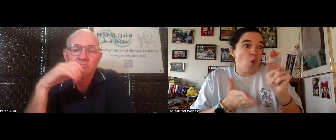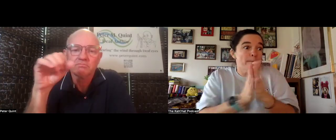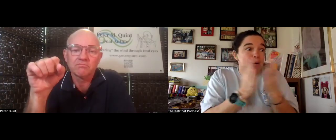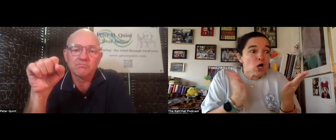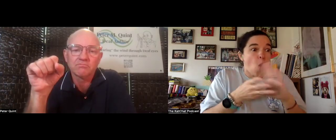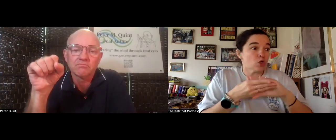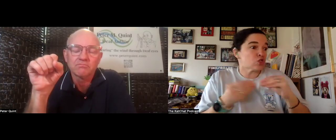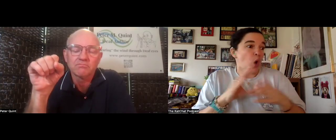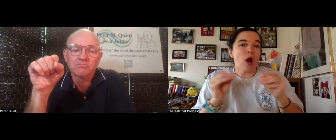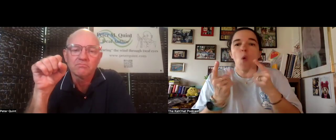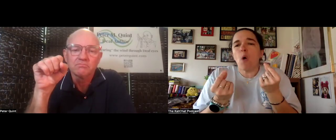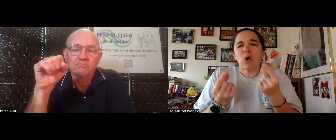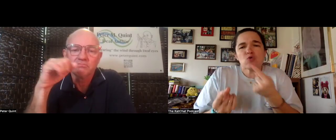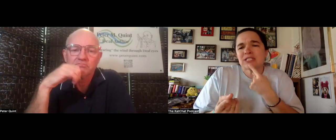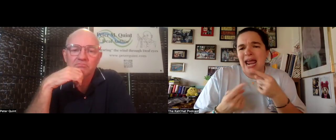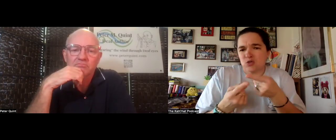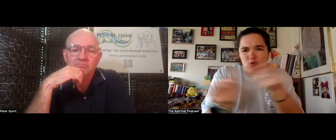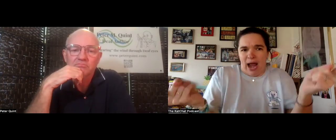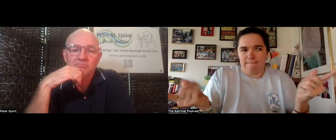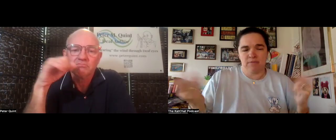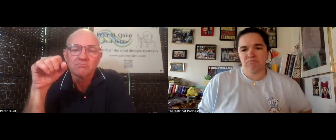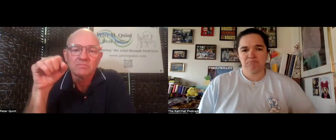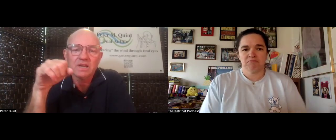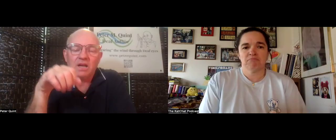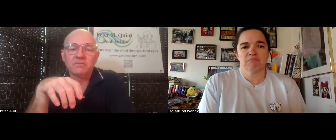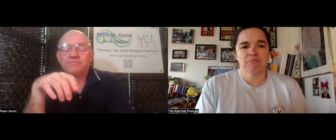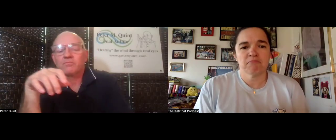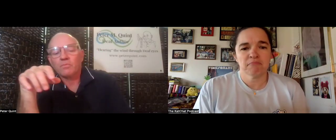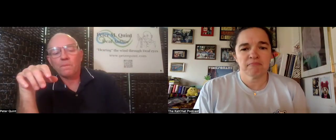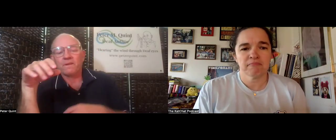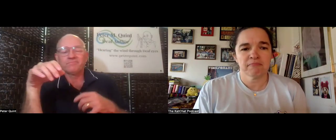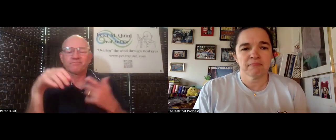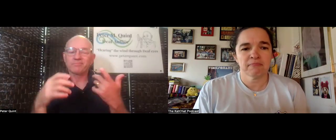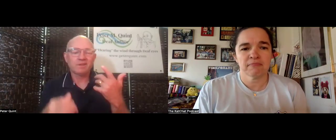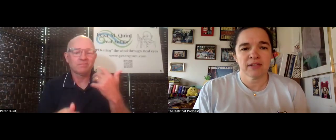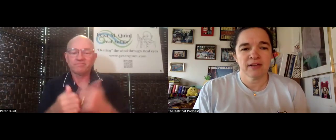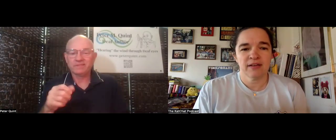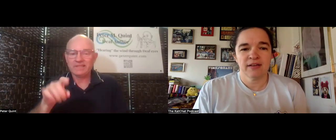their own book or story. What would you say to them? Yeah.